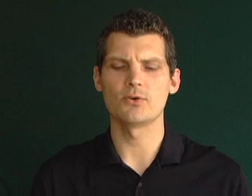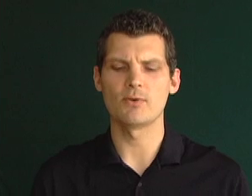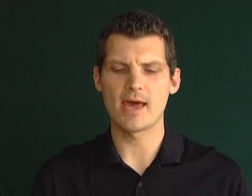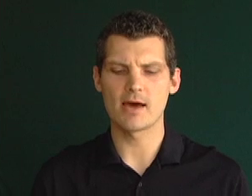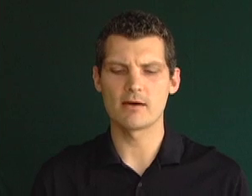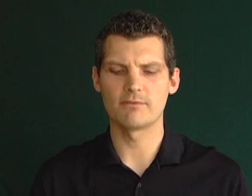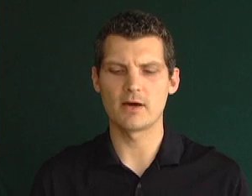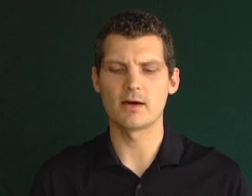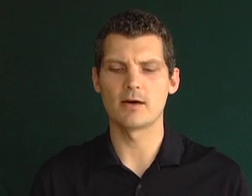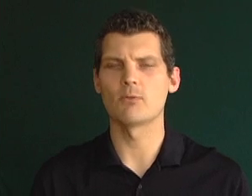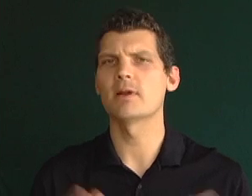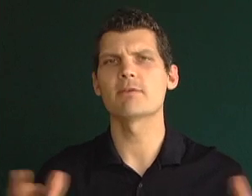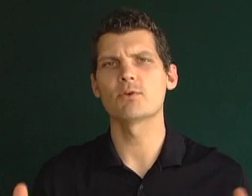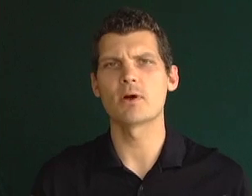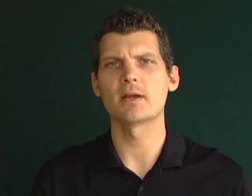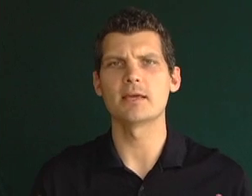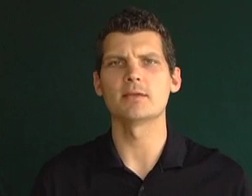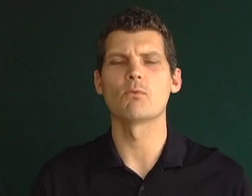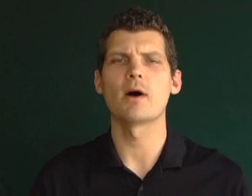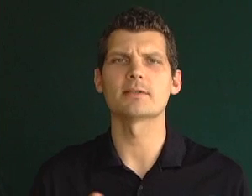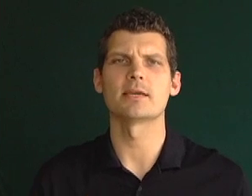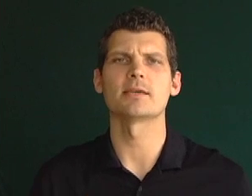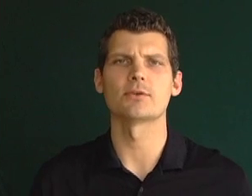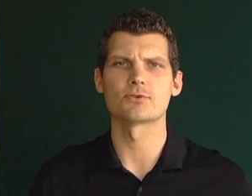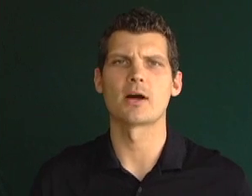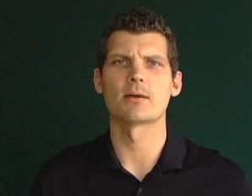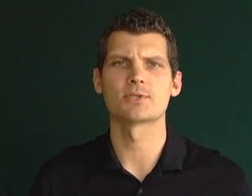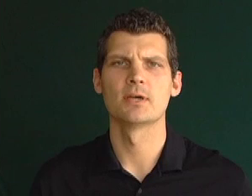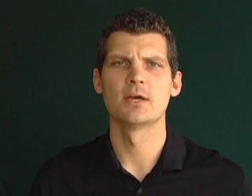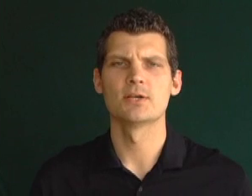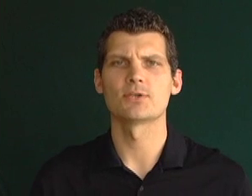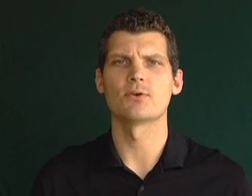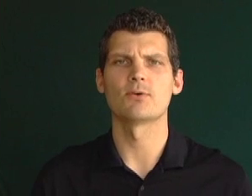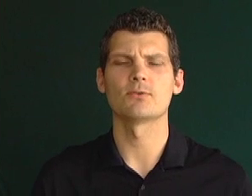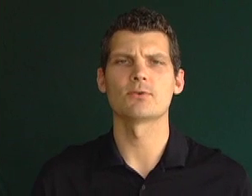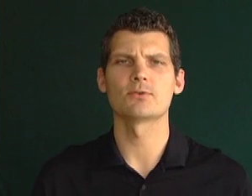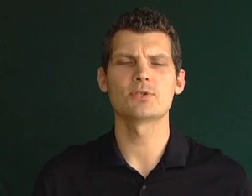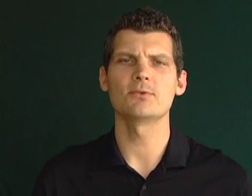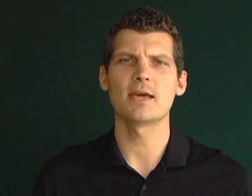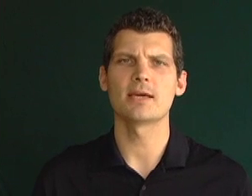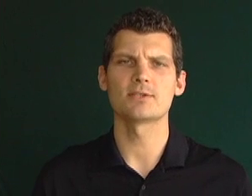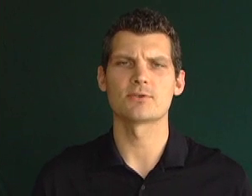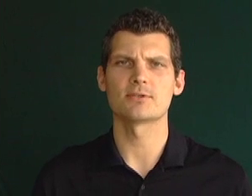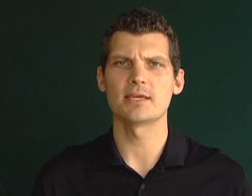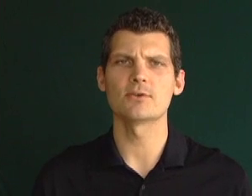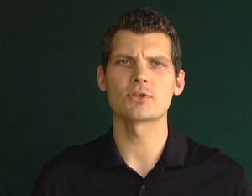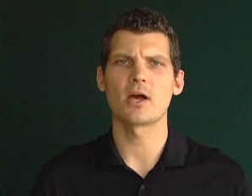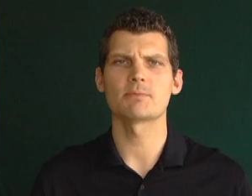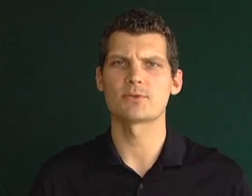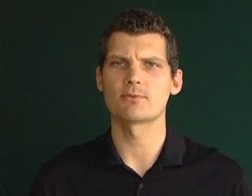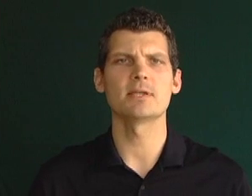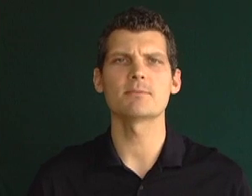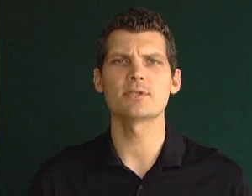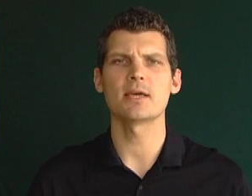you have whatever you want to eat while taking your drops. So those 2 days, you're taking your drops 3 times a day